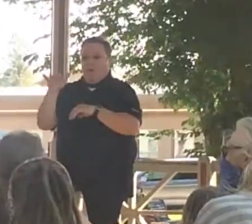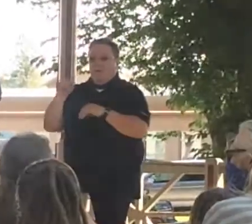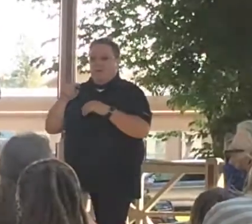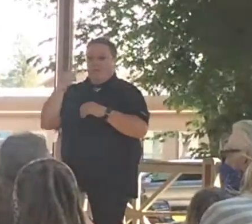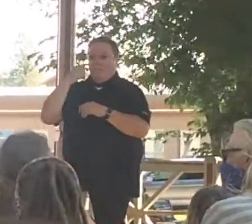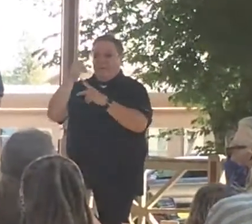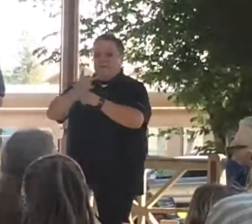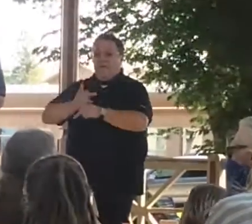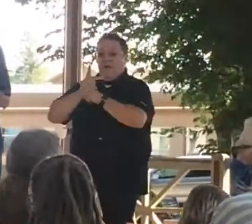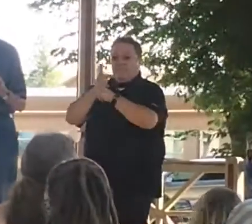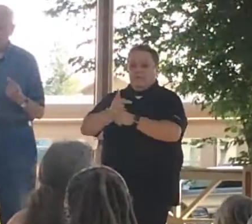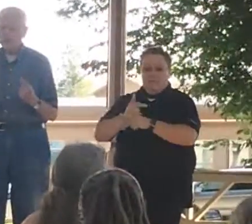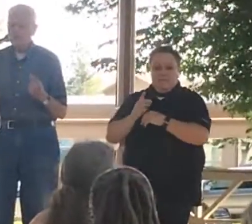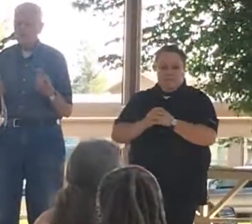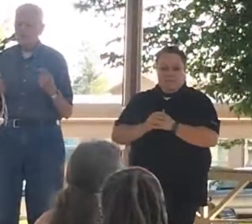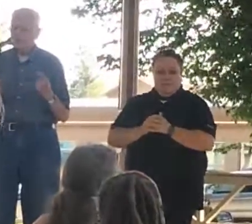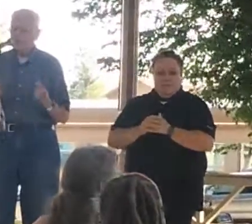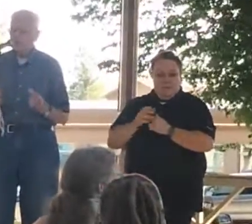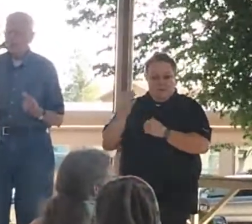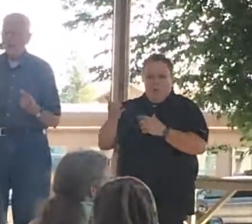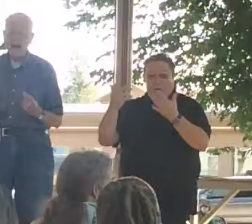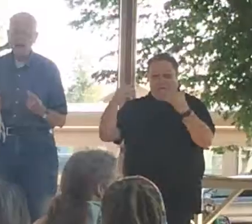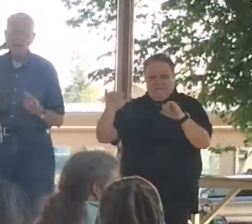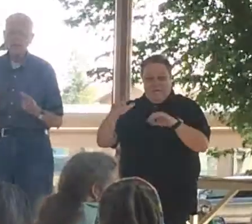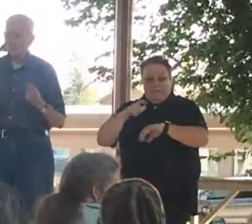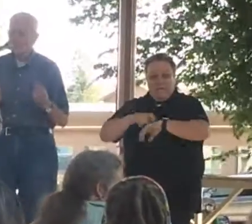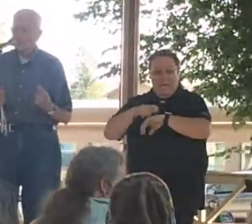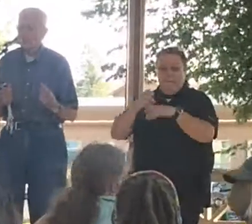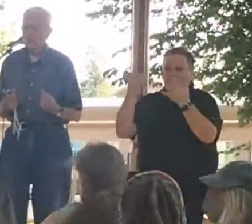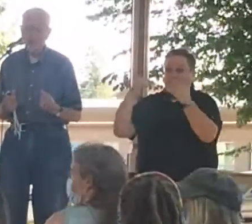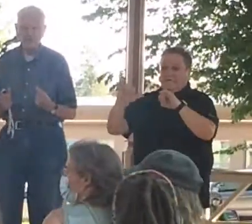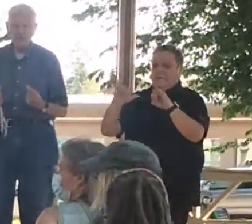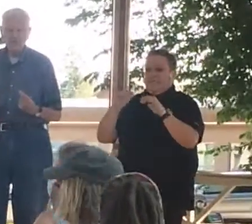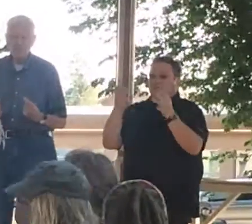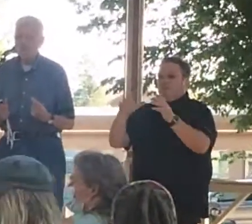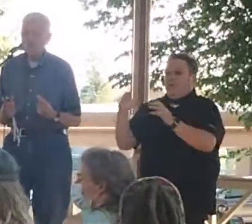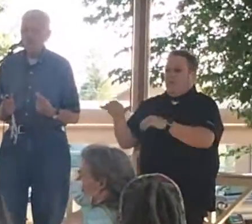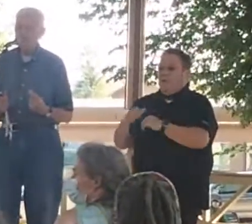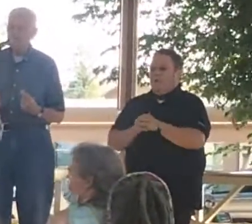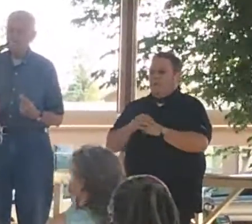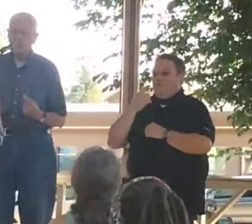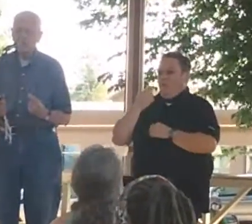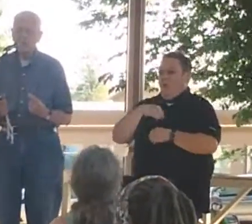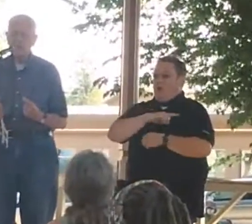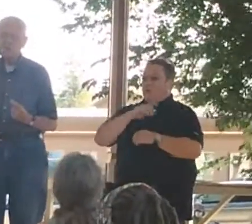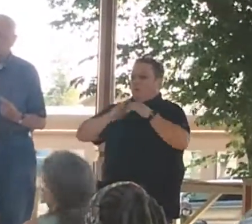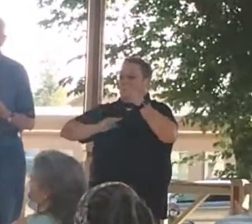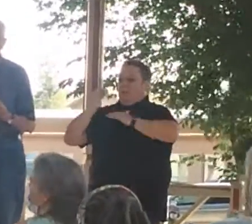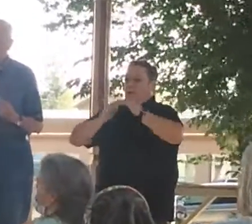think carefully. There is still time, there is still a chance for us to